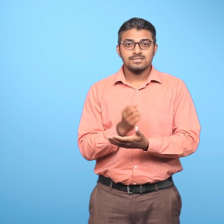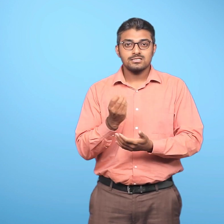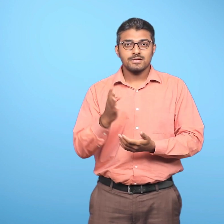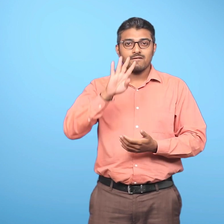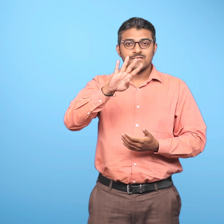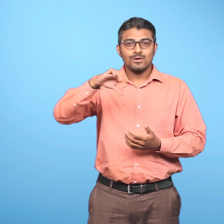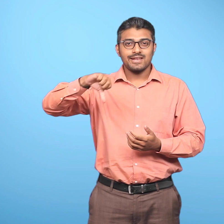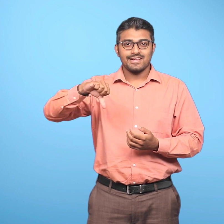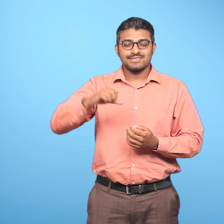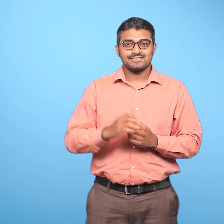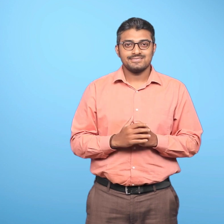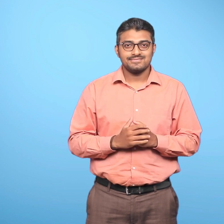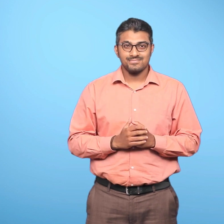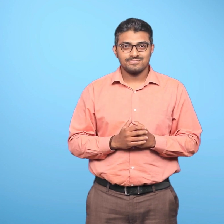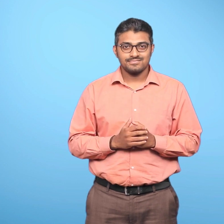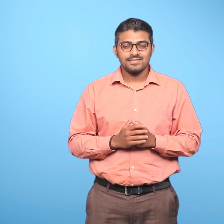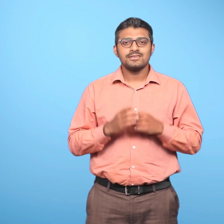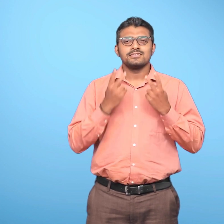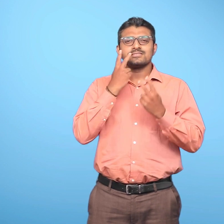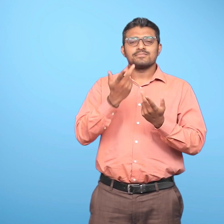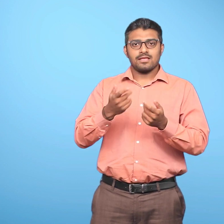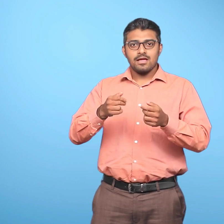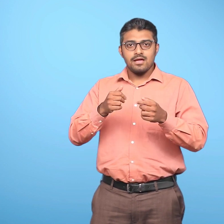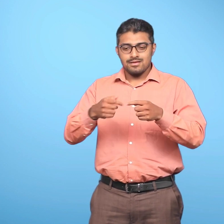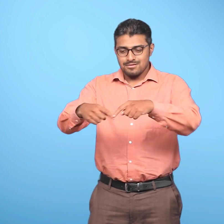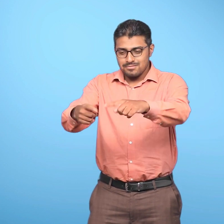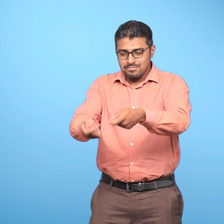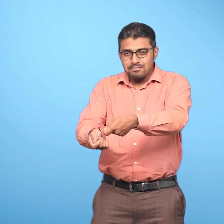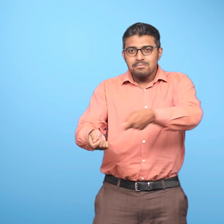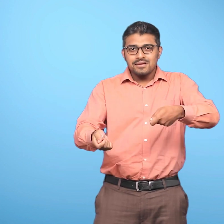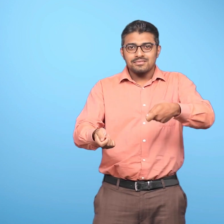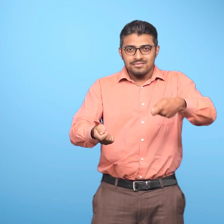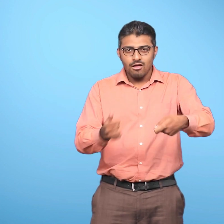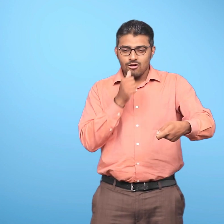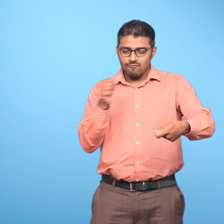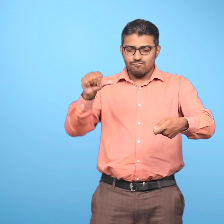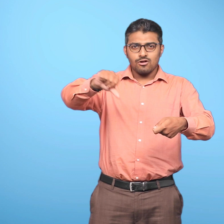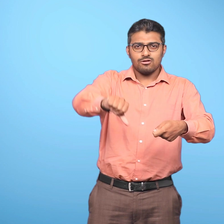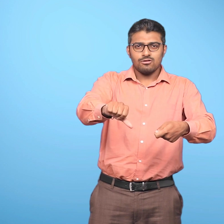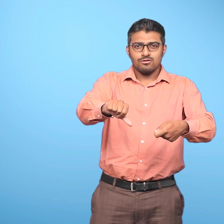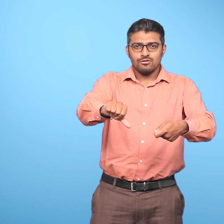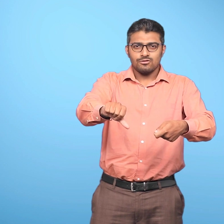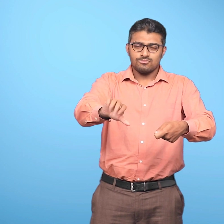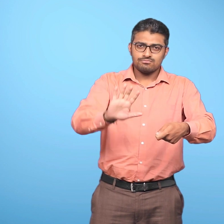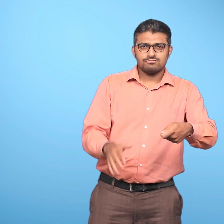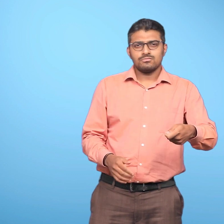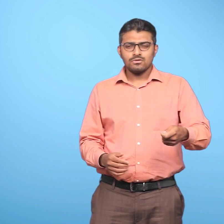Page 49. When we heat water in a pan, it begins to boil after some